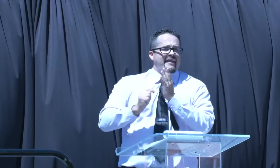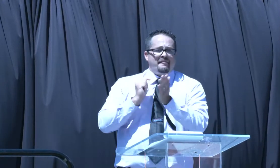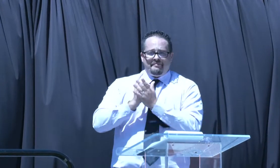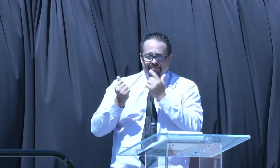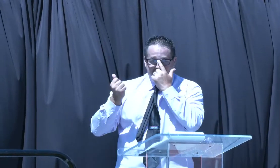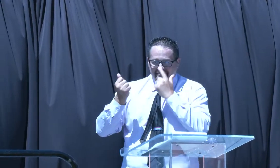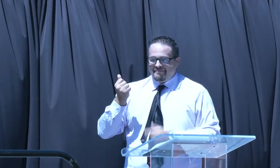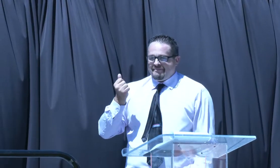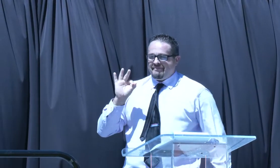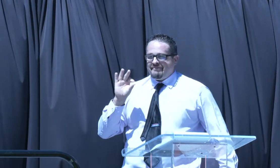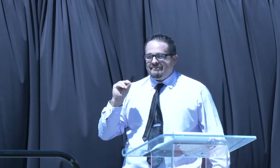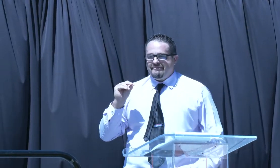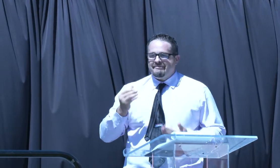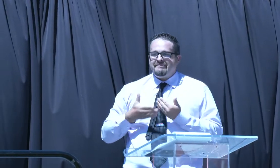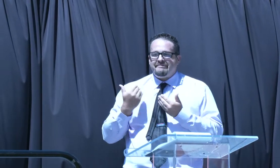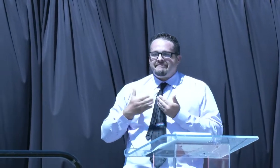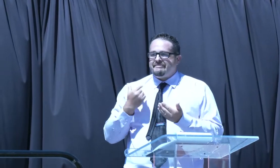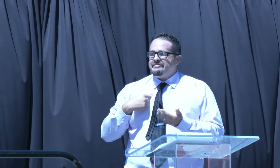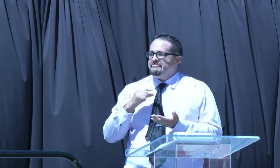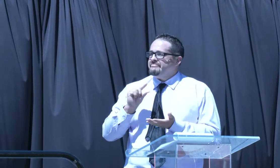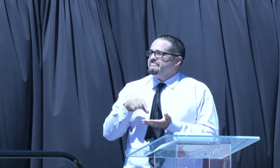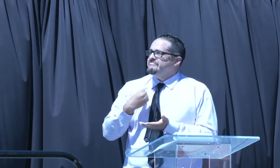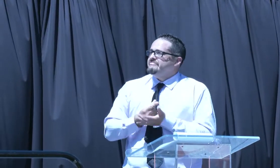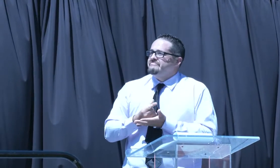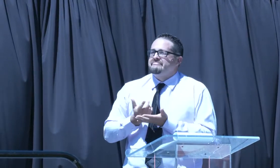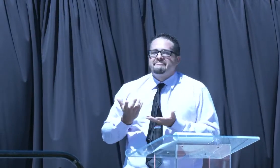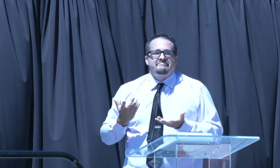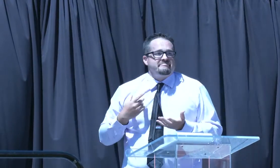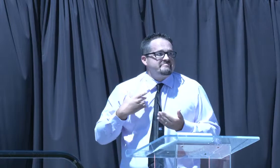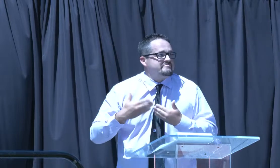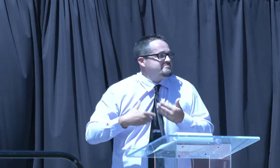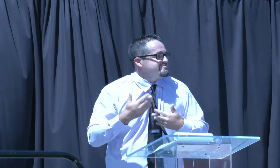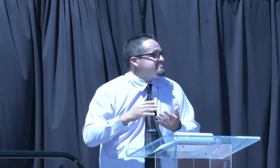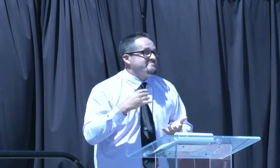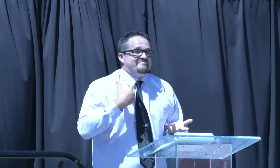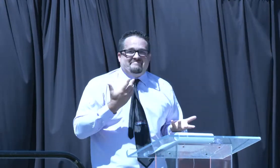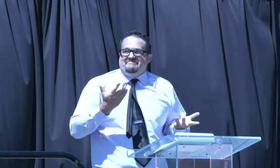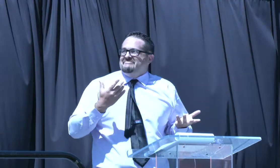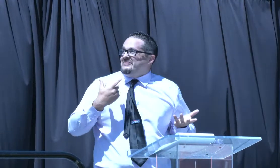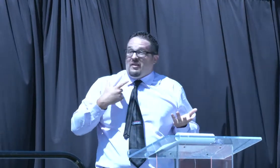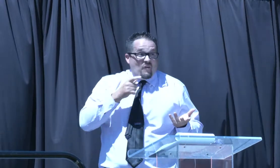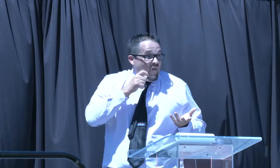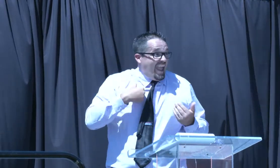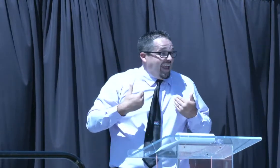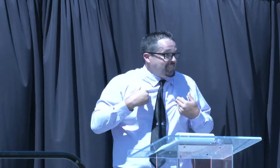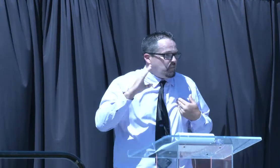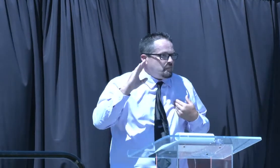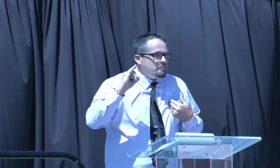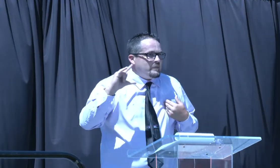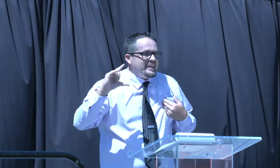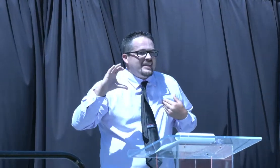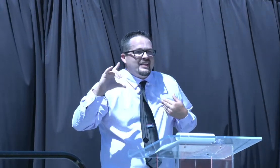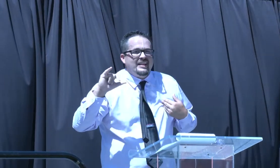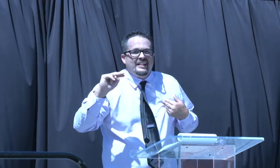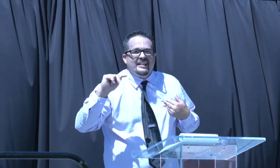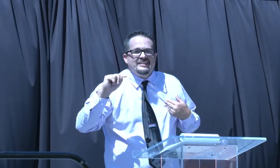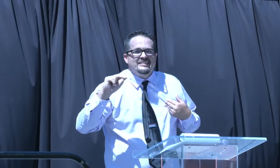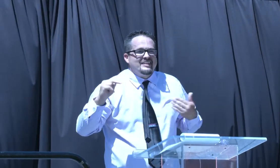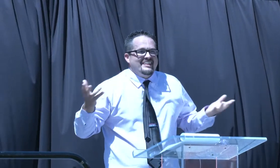my ordinary 1990s high school experience with theirs. Just remember, I only had Bill